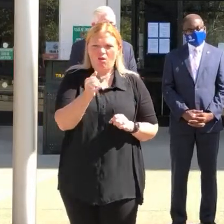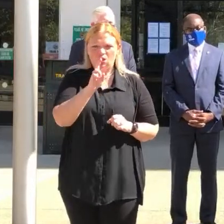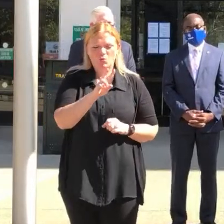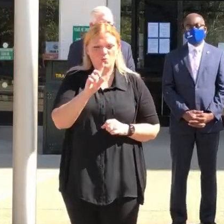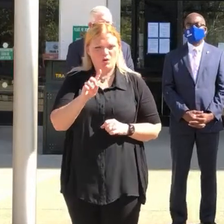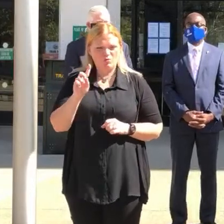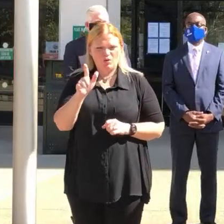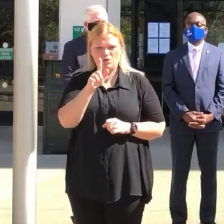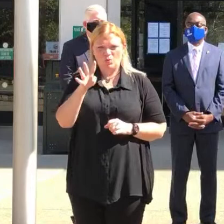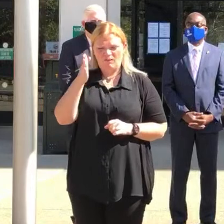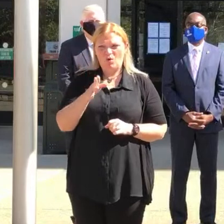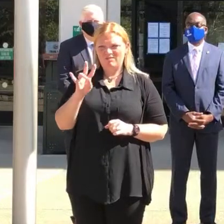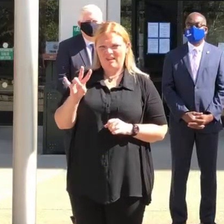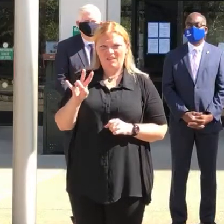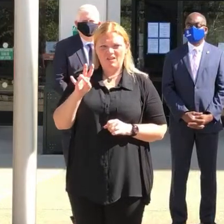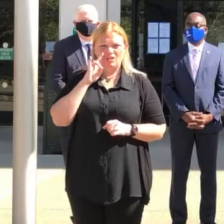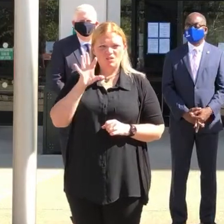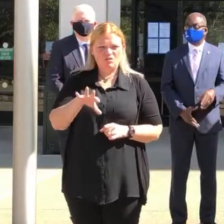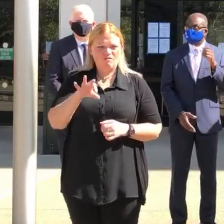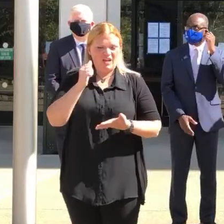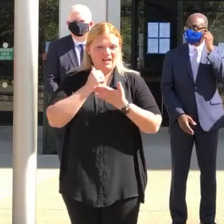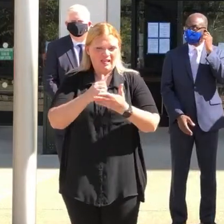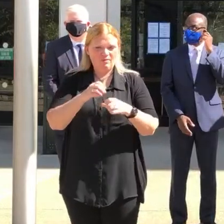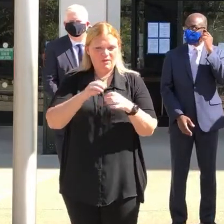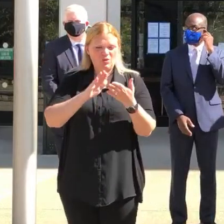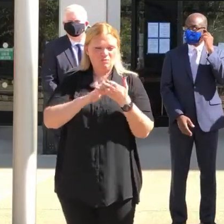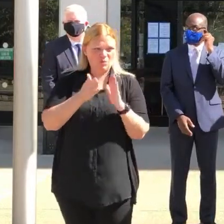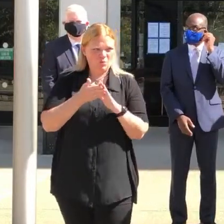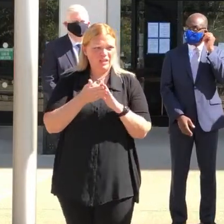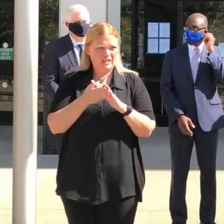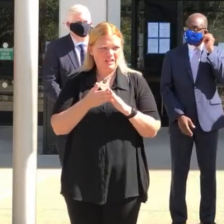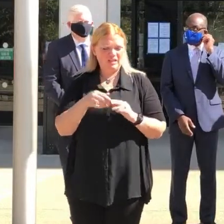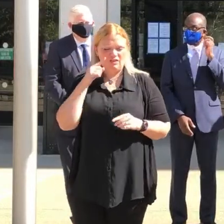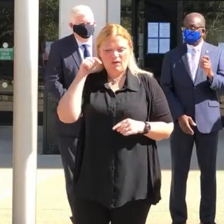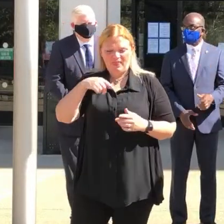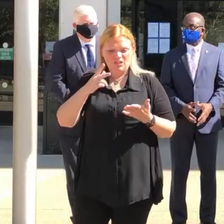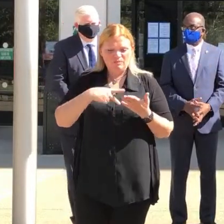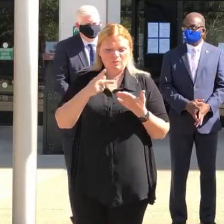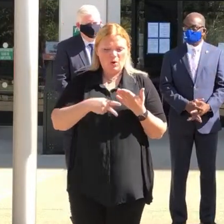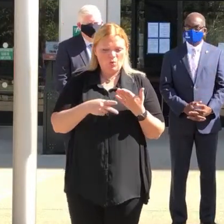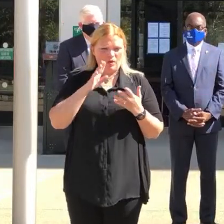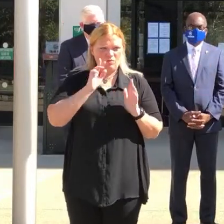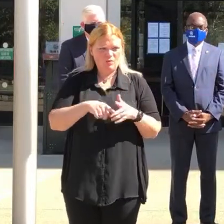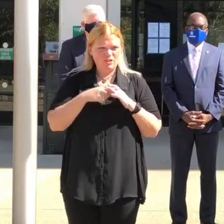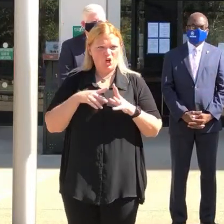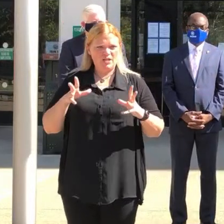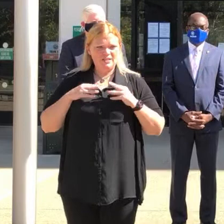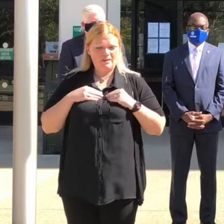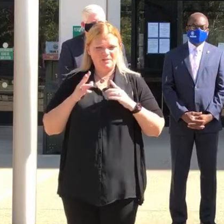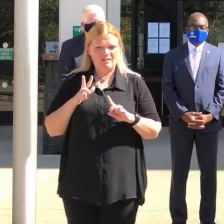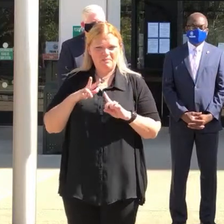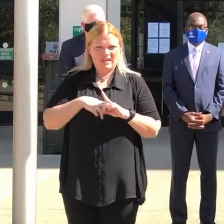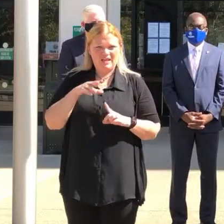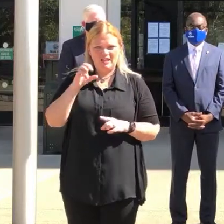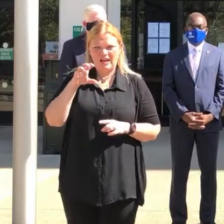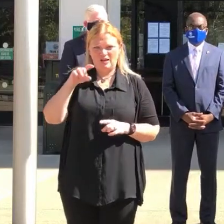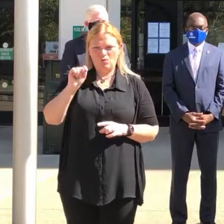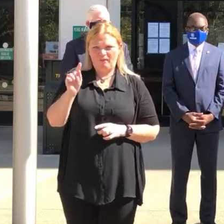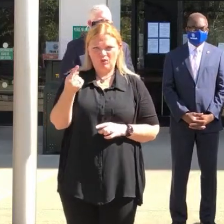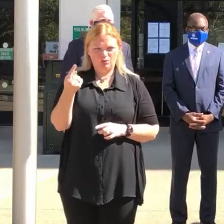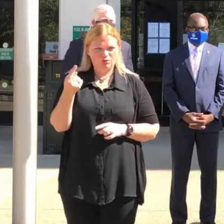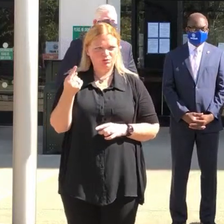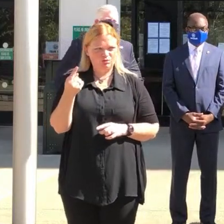211 24/7 to find help in their community. For this program, we'll start accepting applications on October